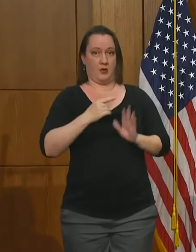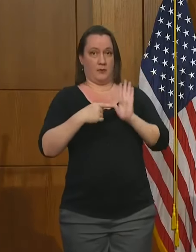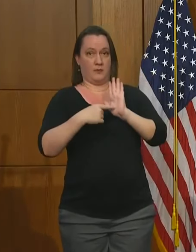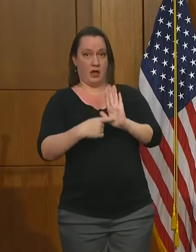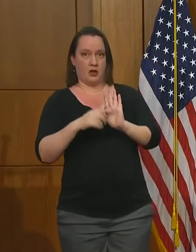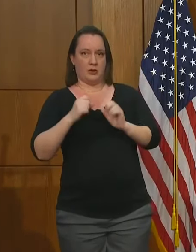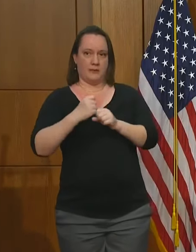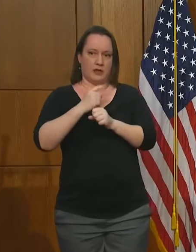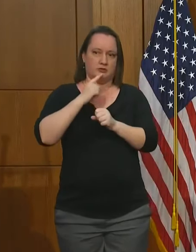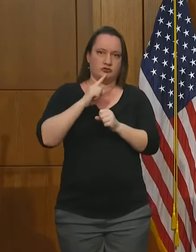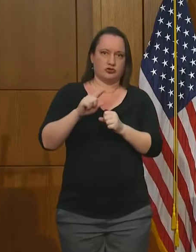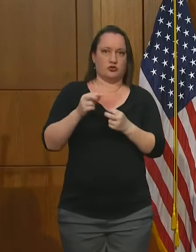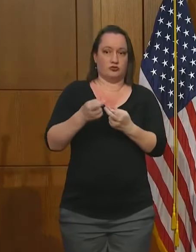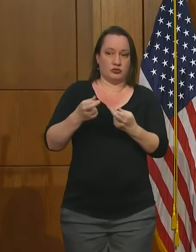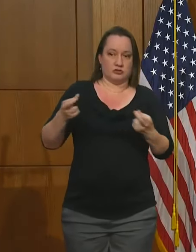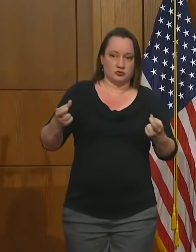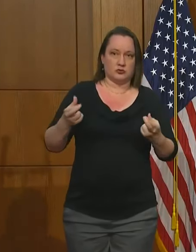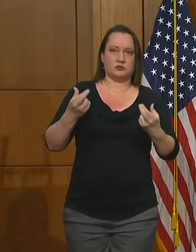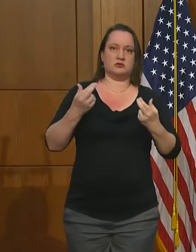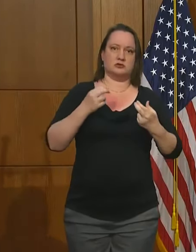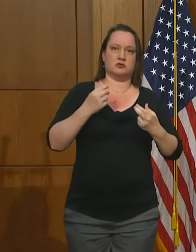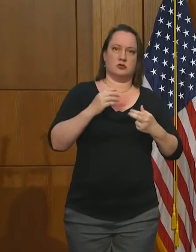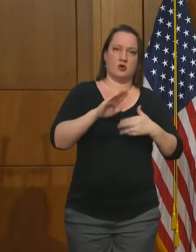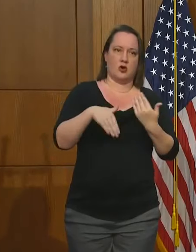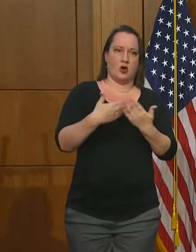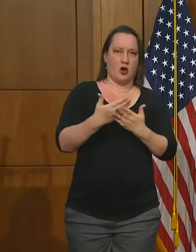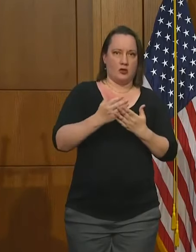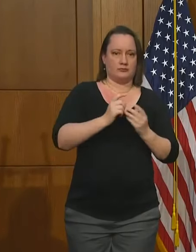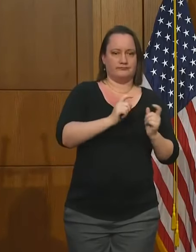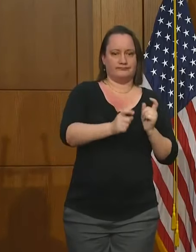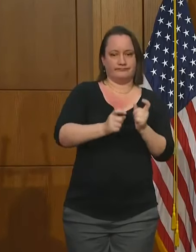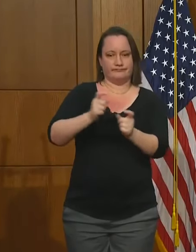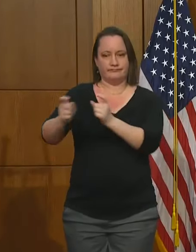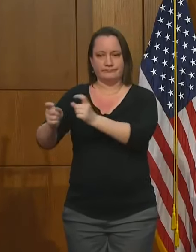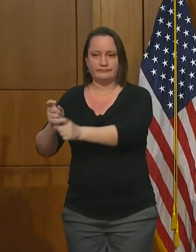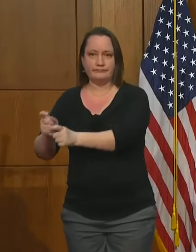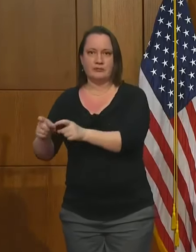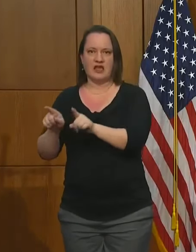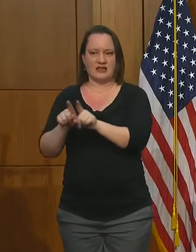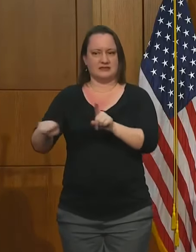make it to their doorsteps as well. Thank you.